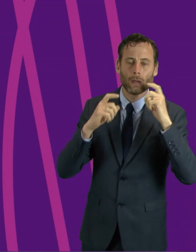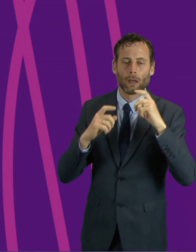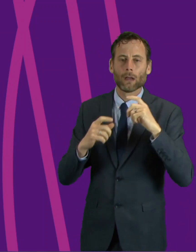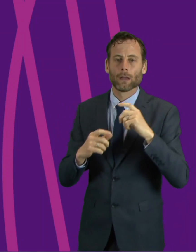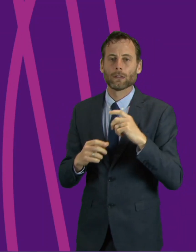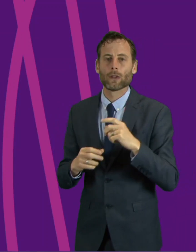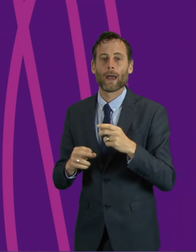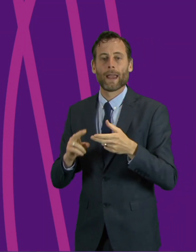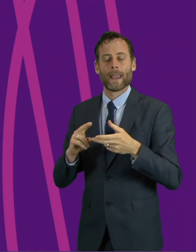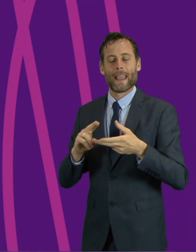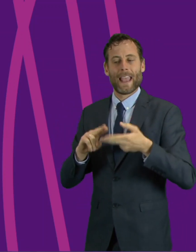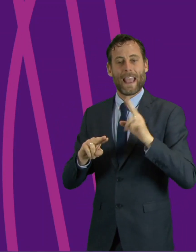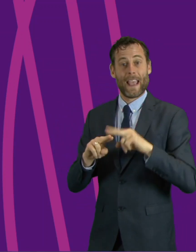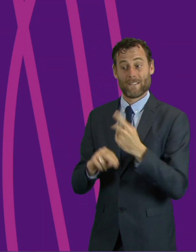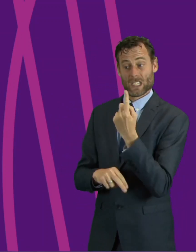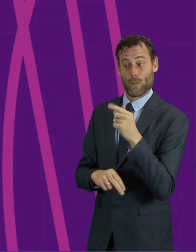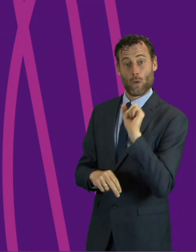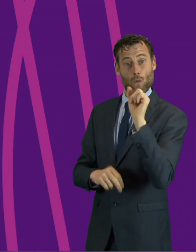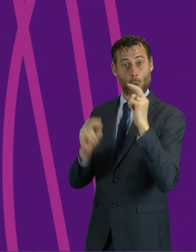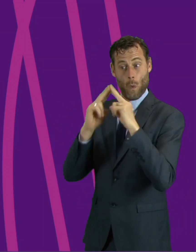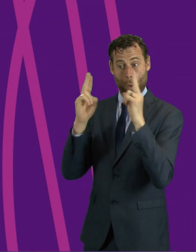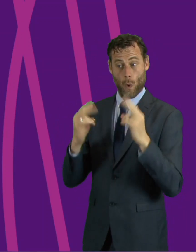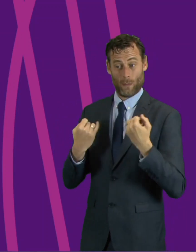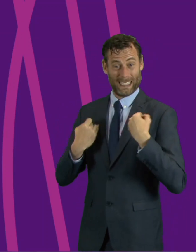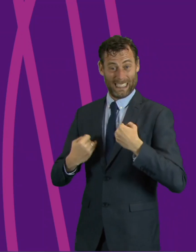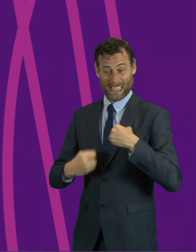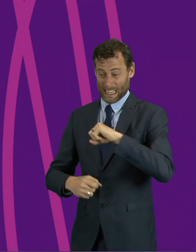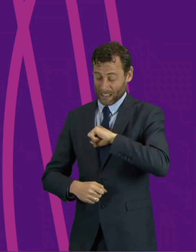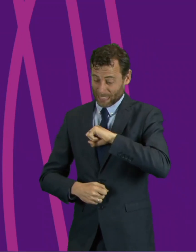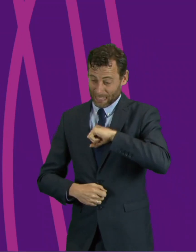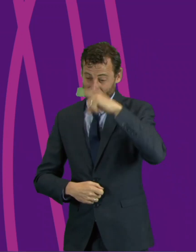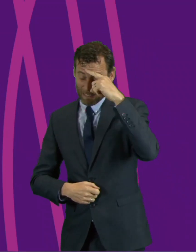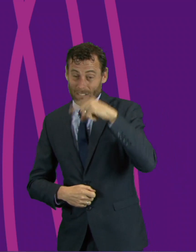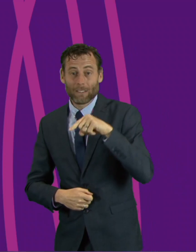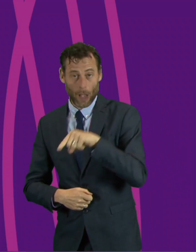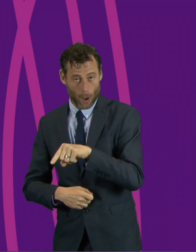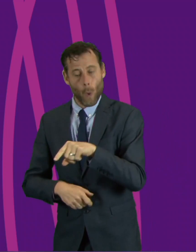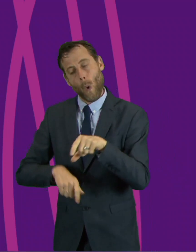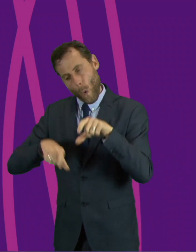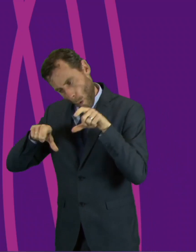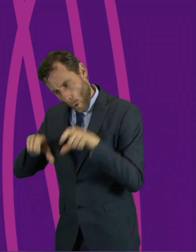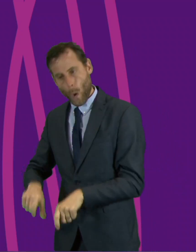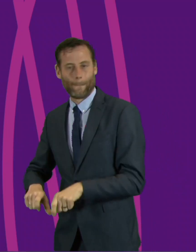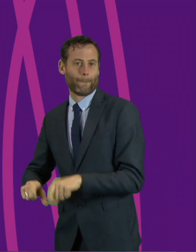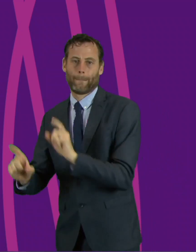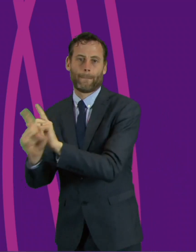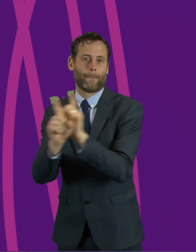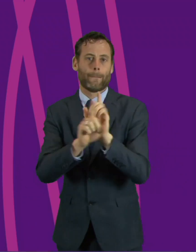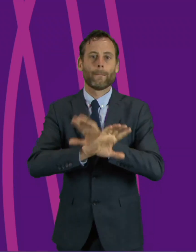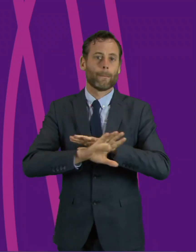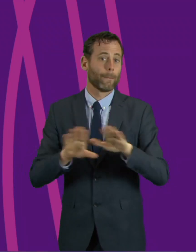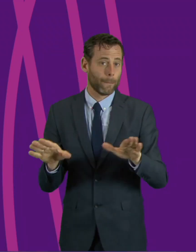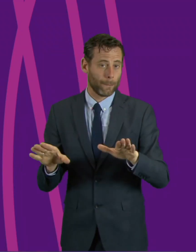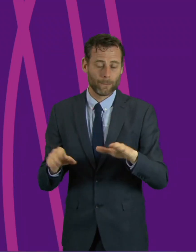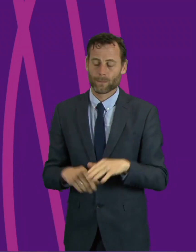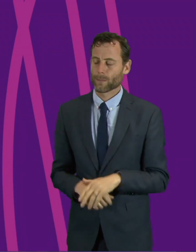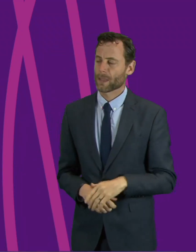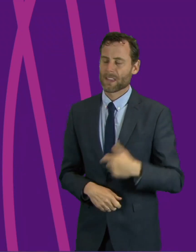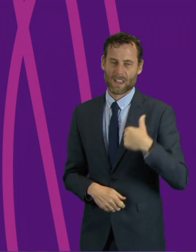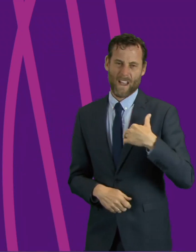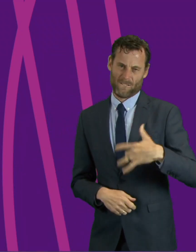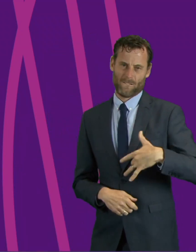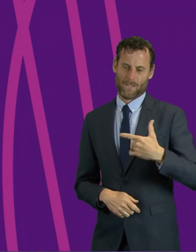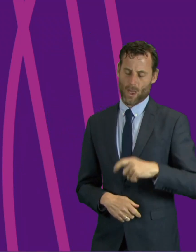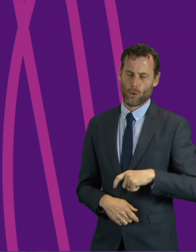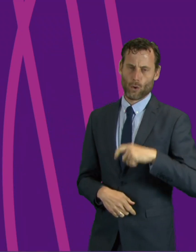household has symptoms. If we all stick with it for a bit longer, we will, I am sure, see more progress, and we will bring forward